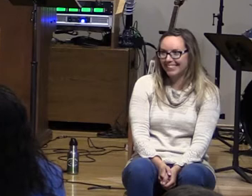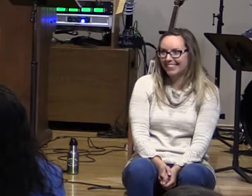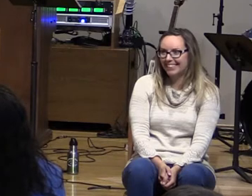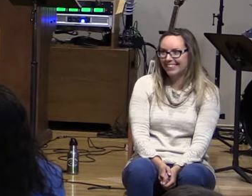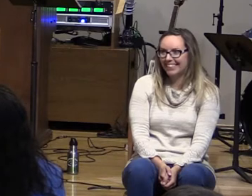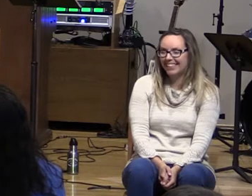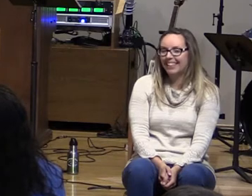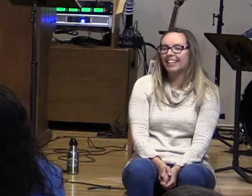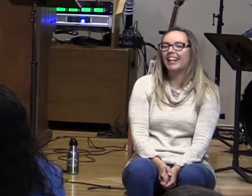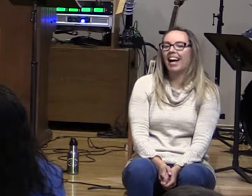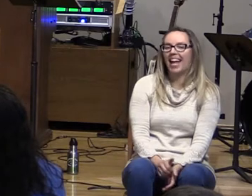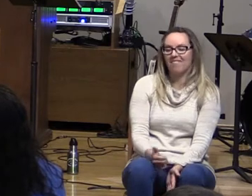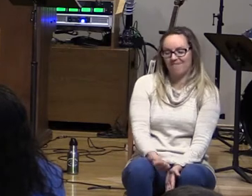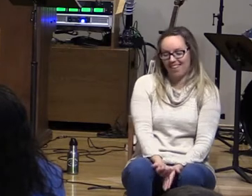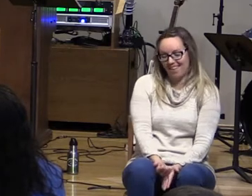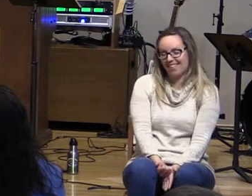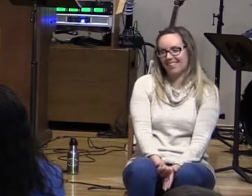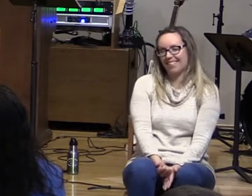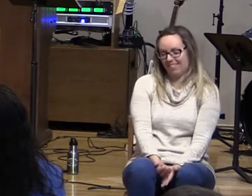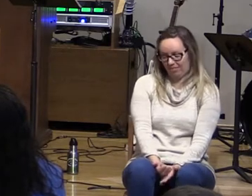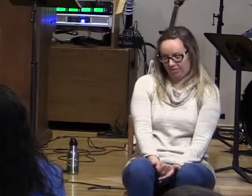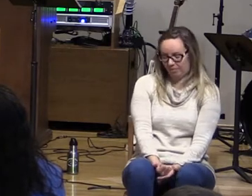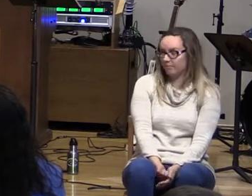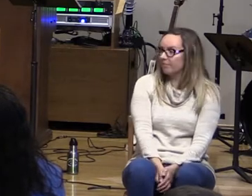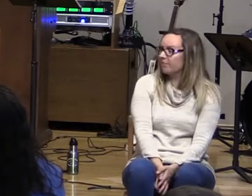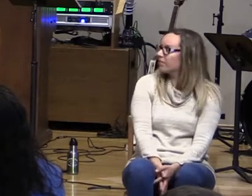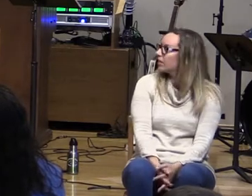Christ. Amen.